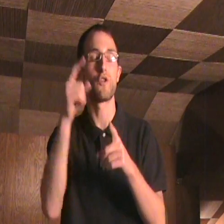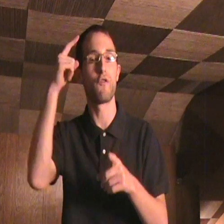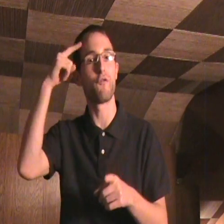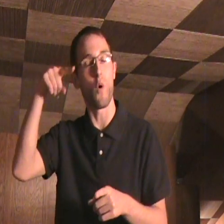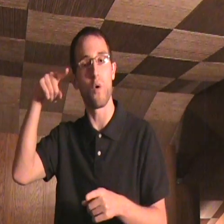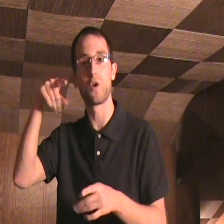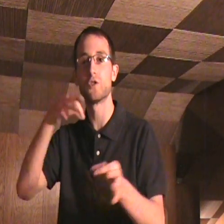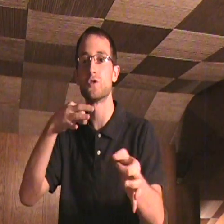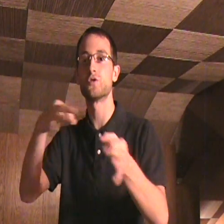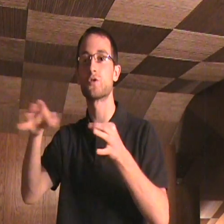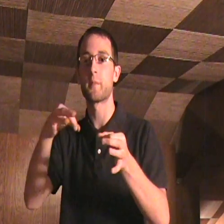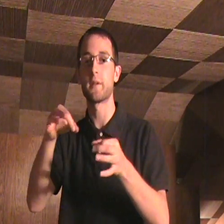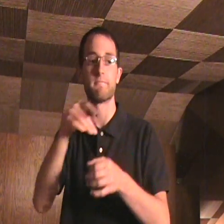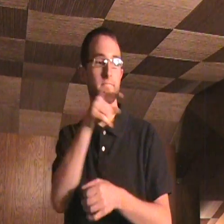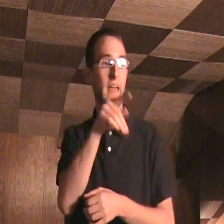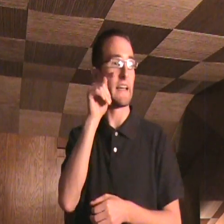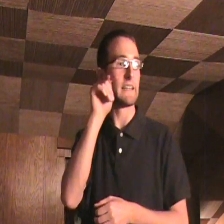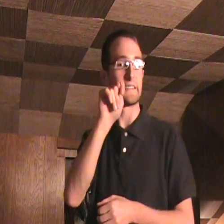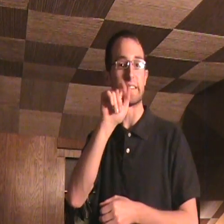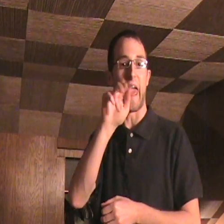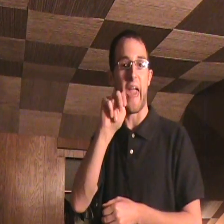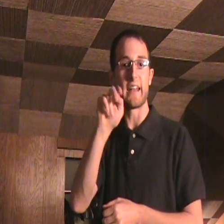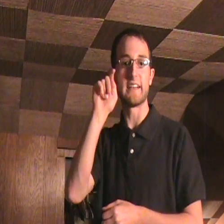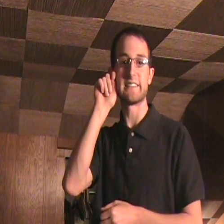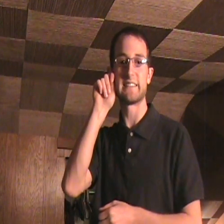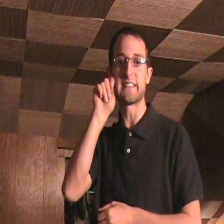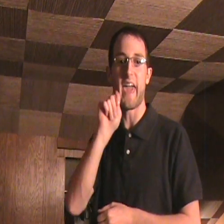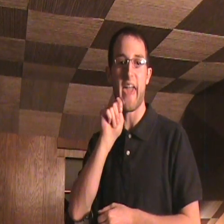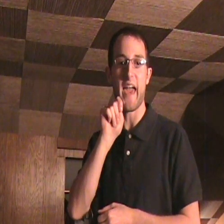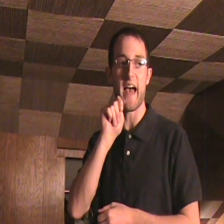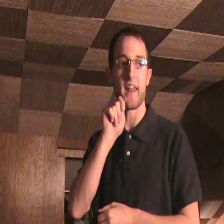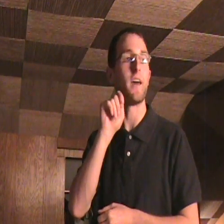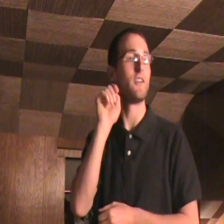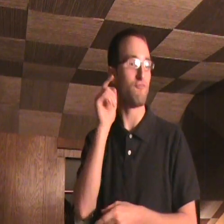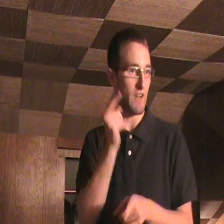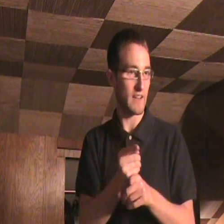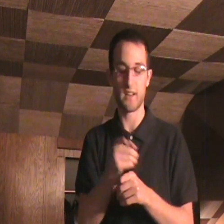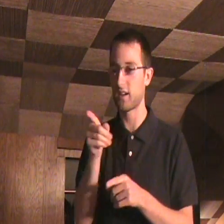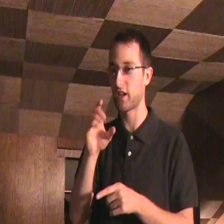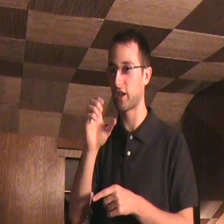Leslie? Tan. And Carol.